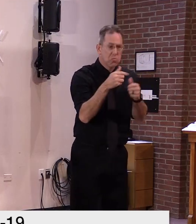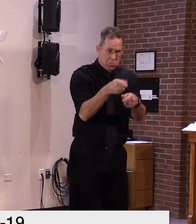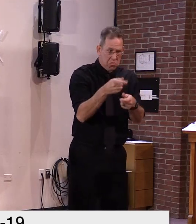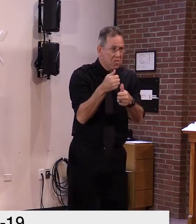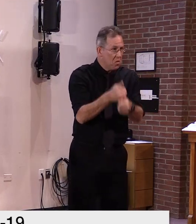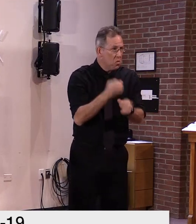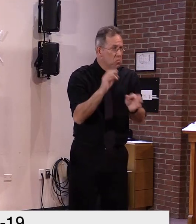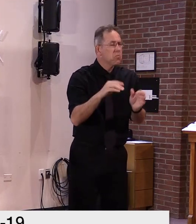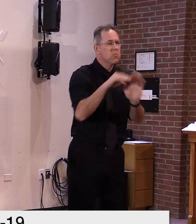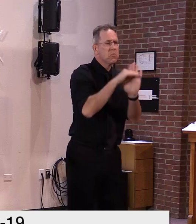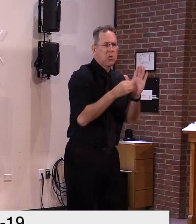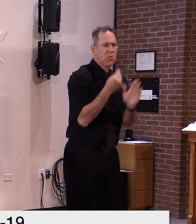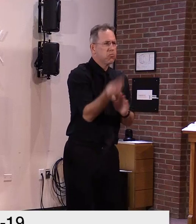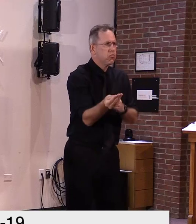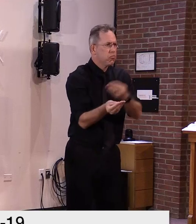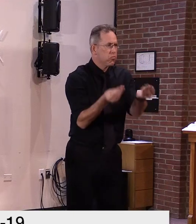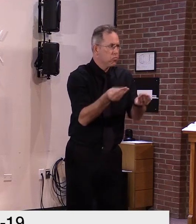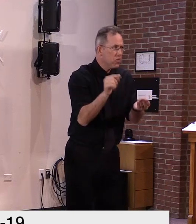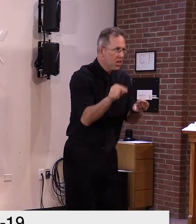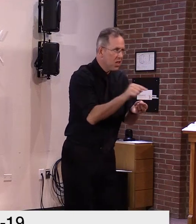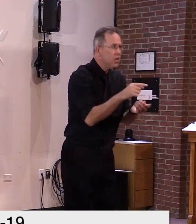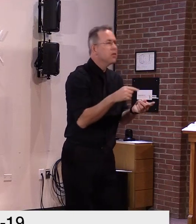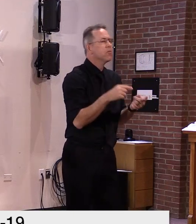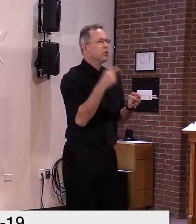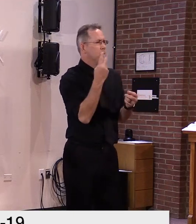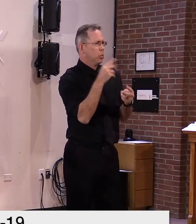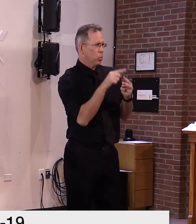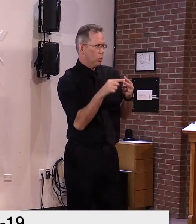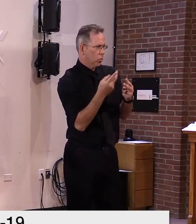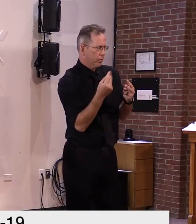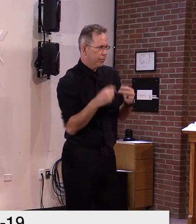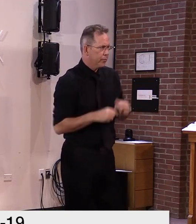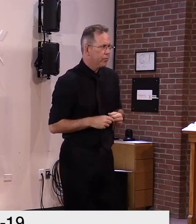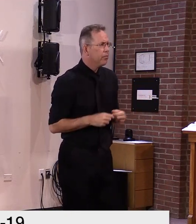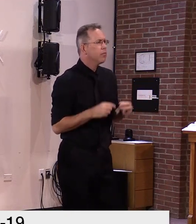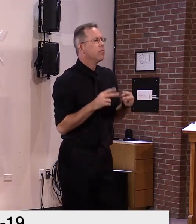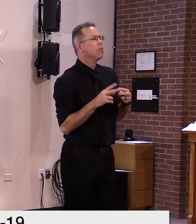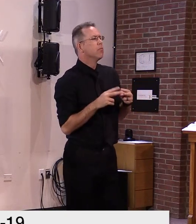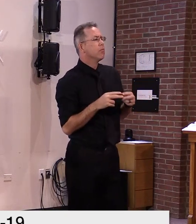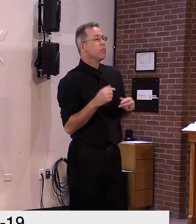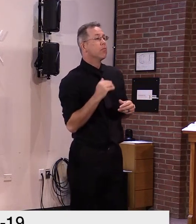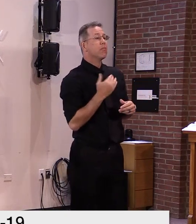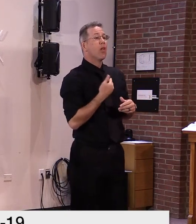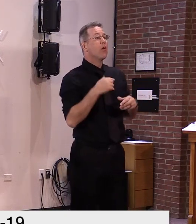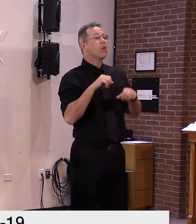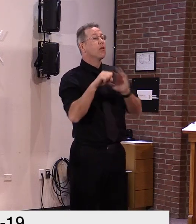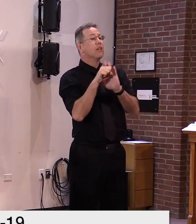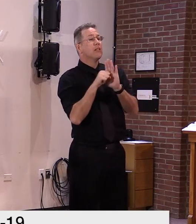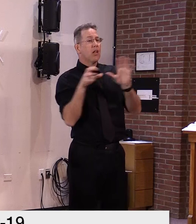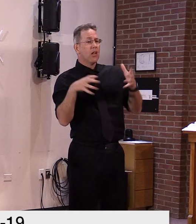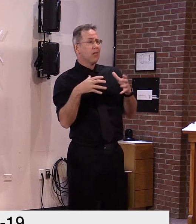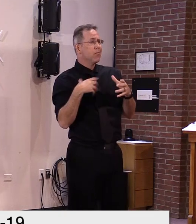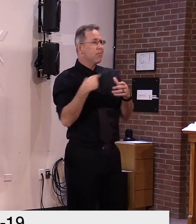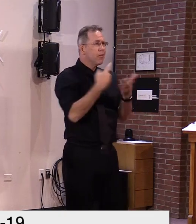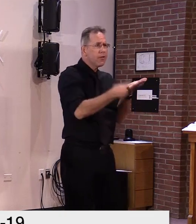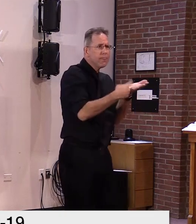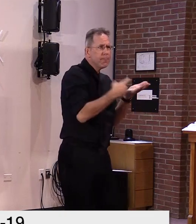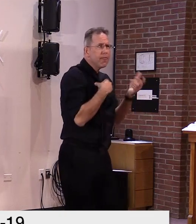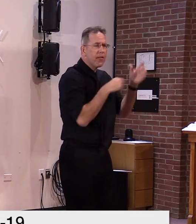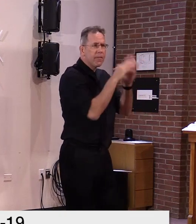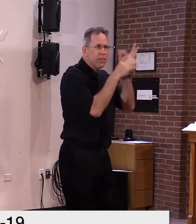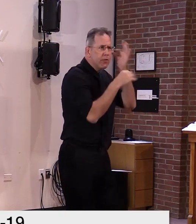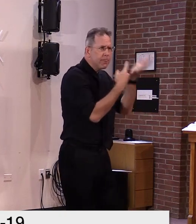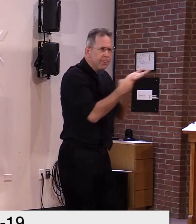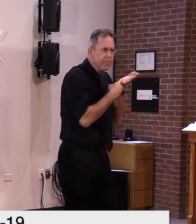response, Dale, VDH, and an industry subgroup worked together to develop new guidance documents